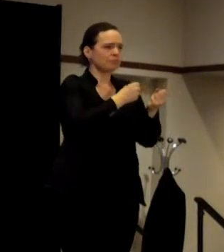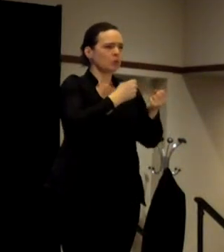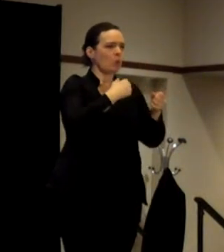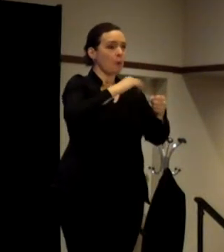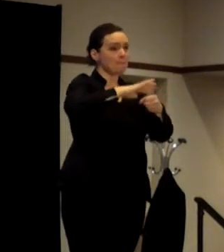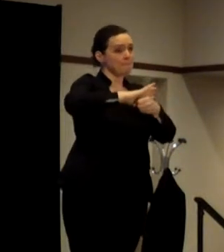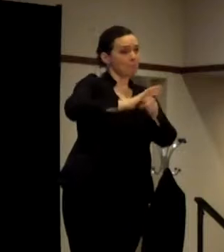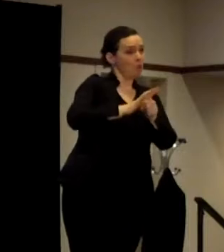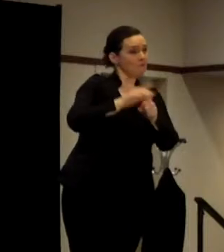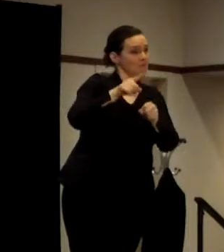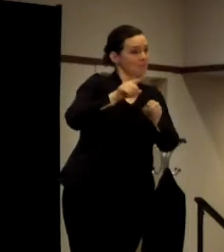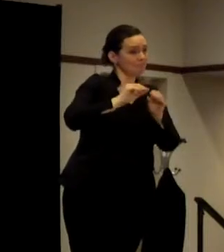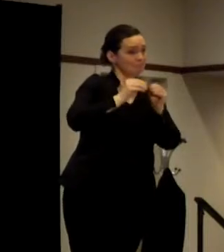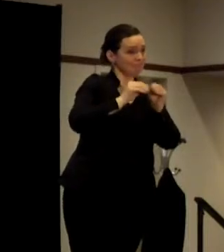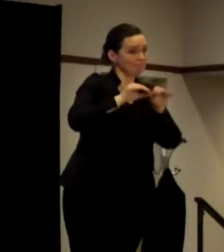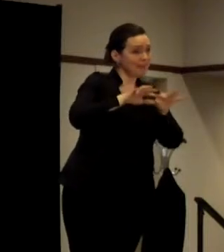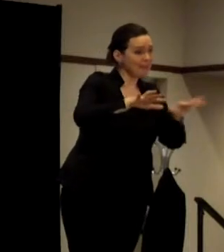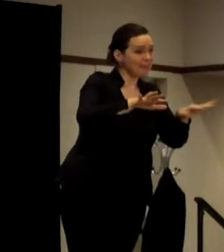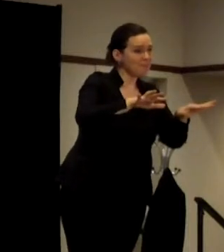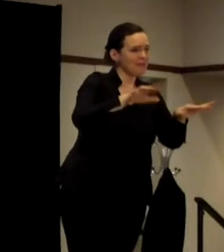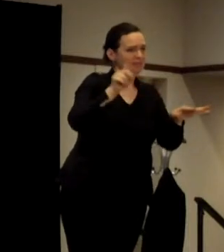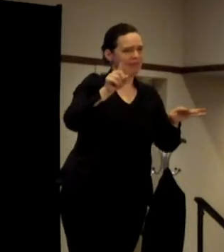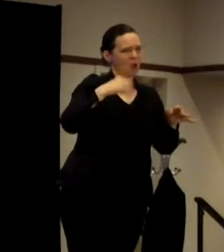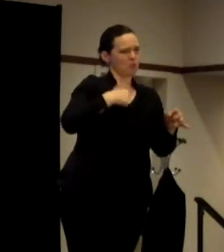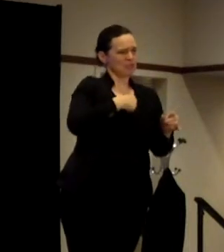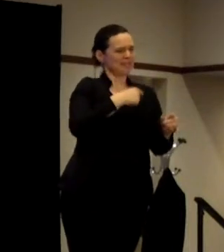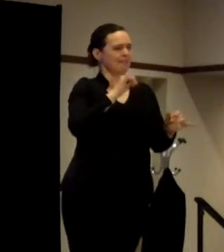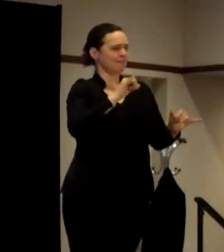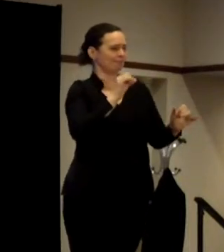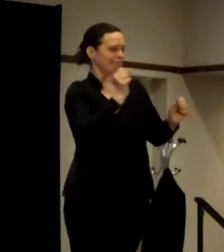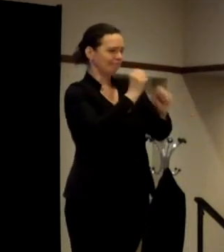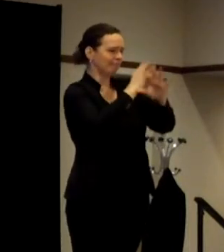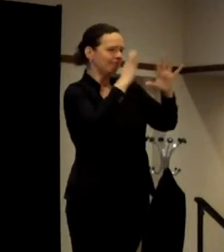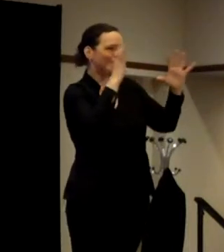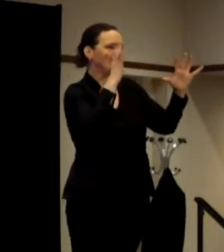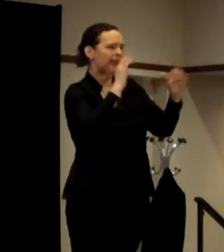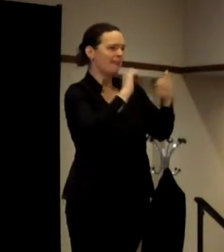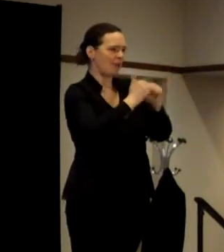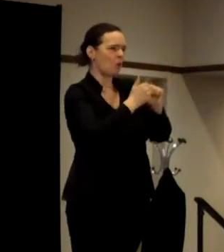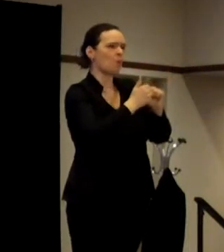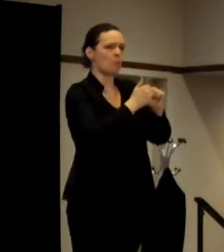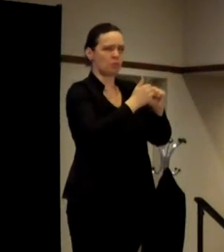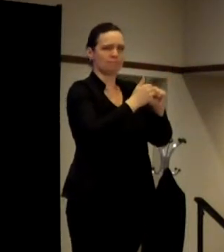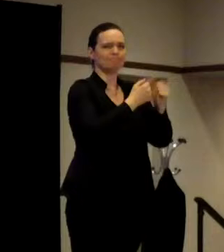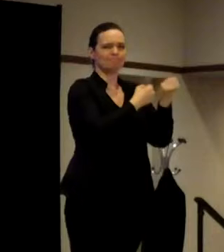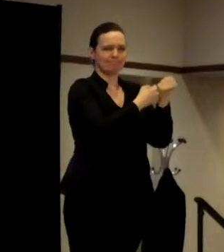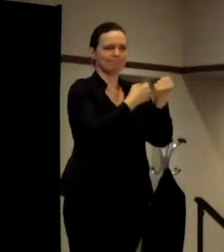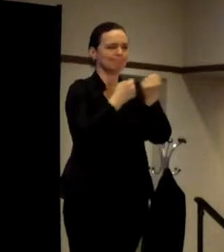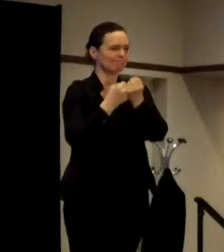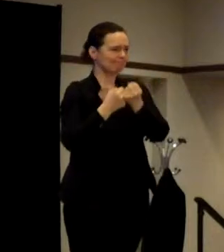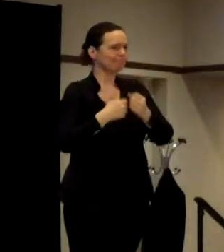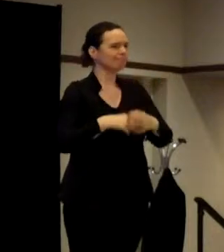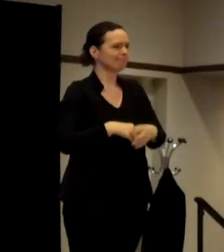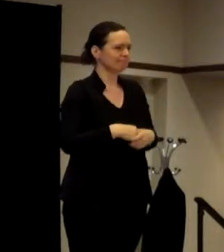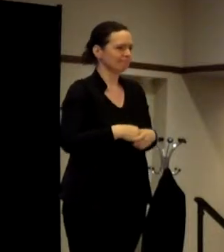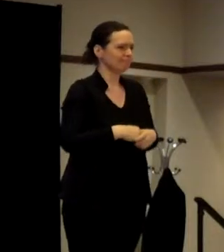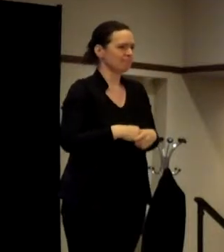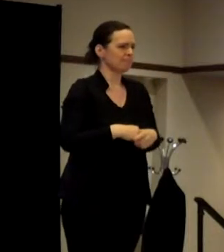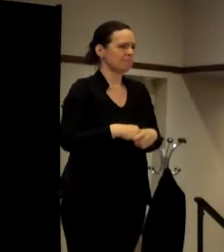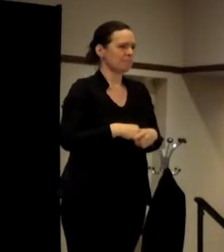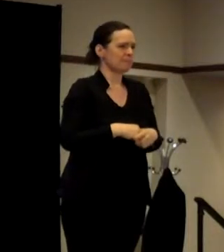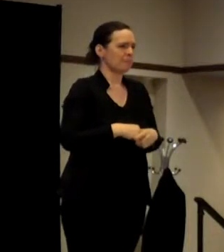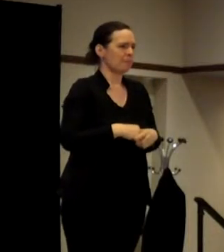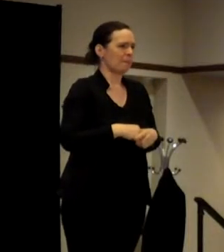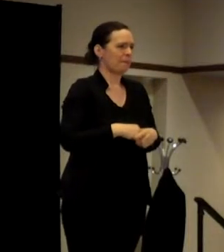better moving from that. I think there's issues like the digital divide